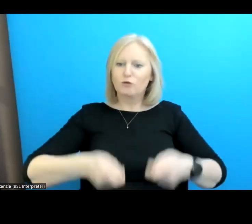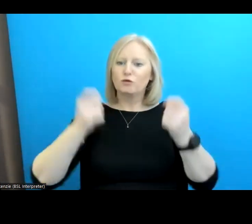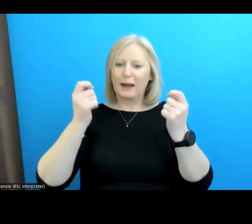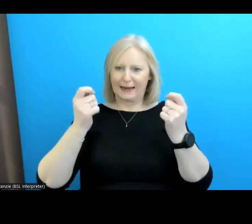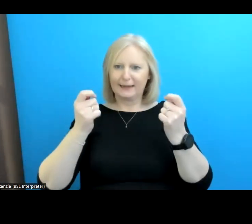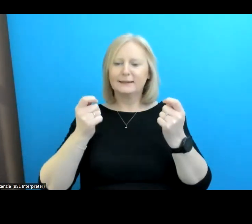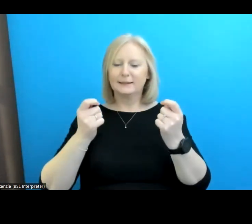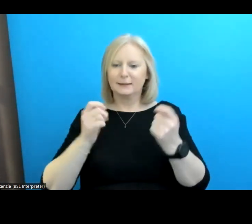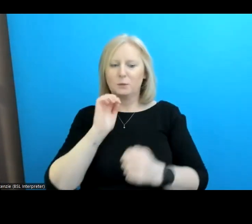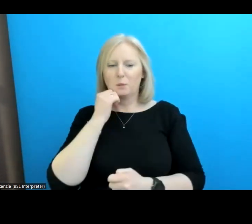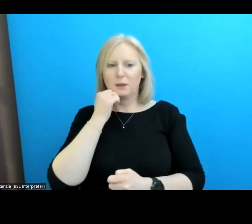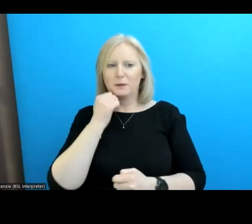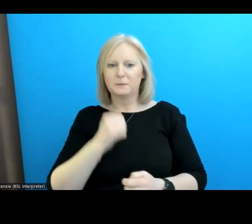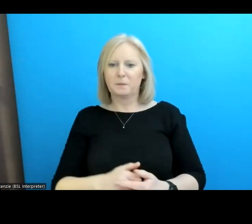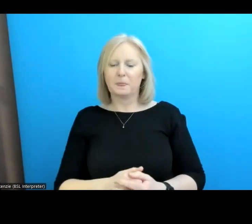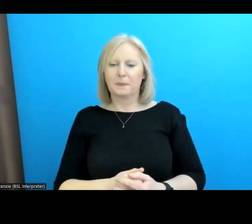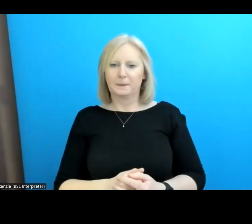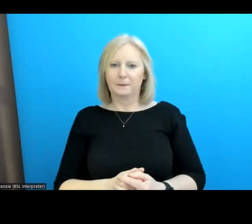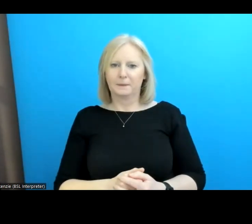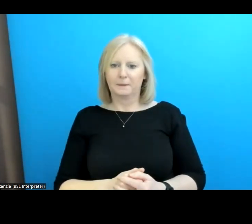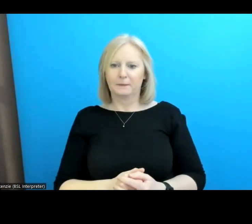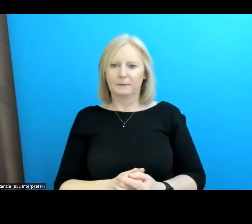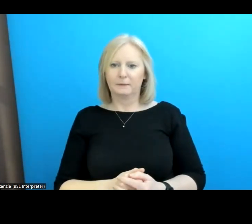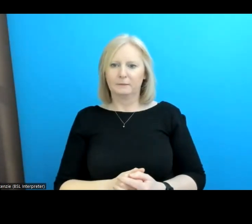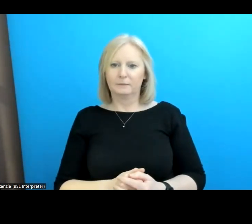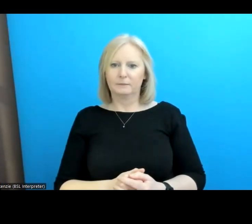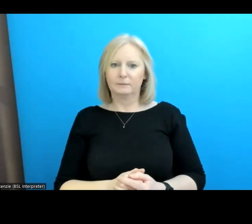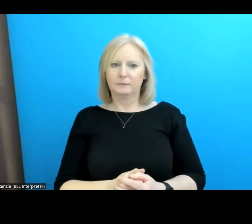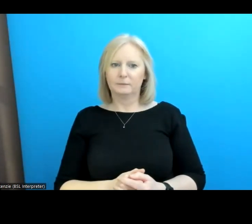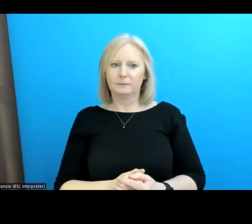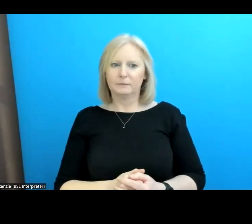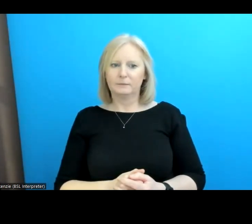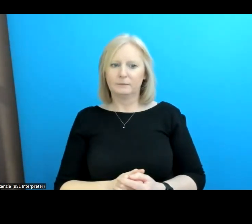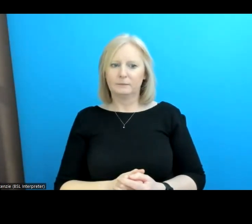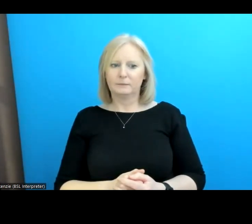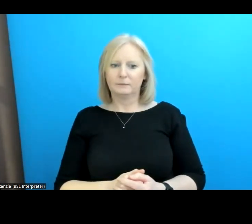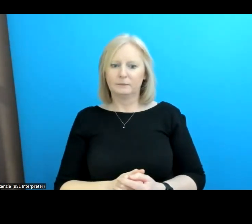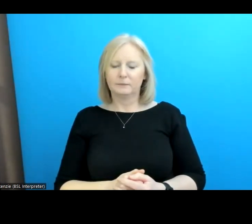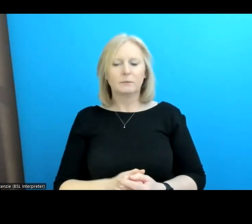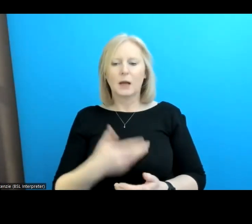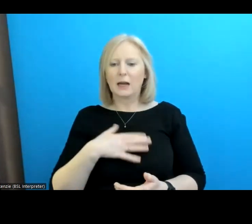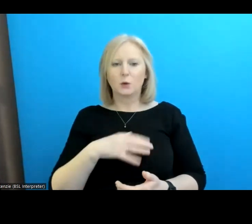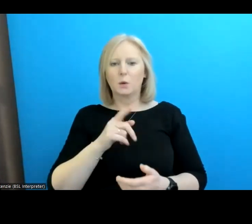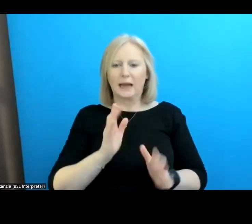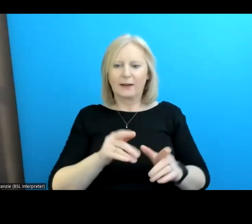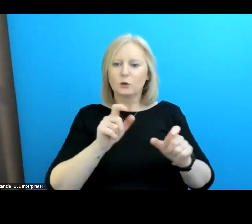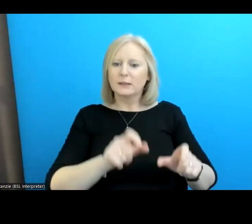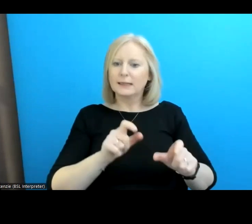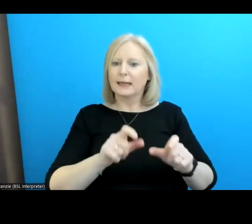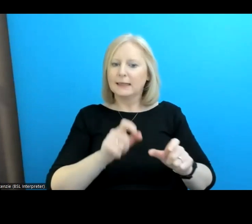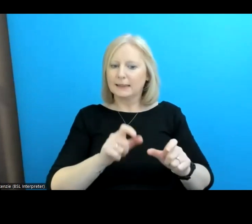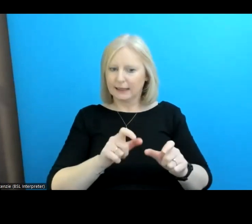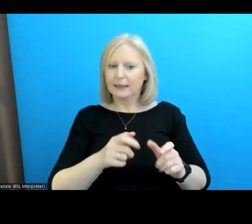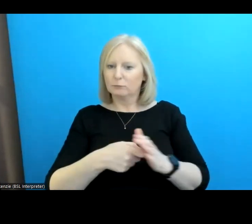summary reports, and that they are reflected in the information as well. But I don't want to keep you here too much